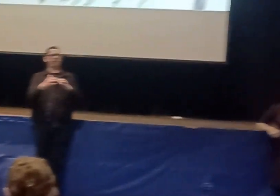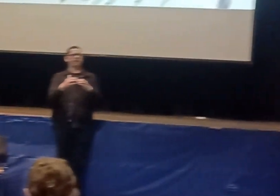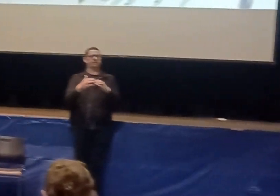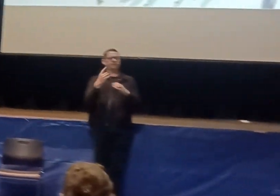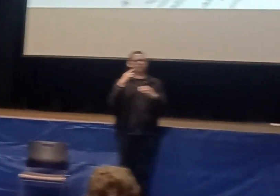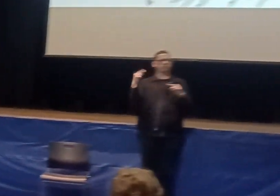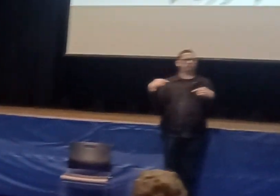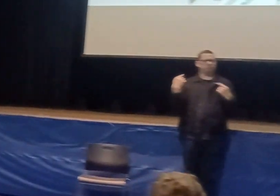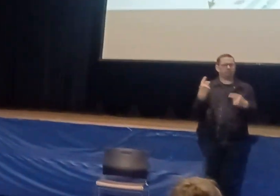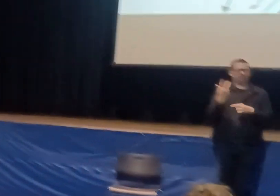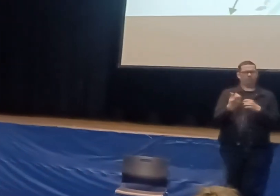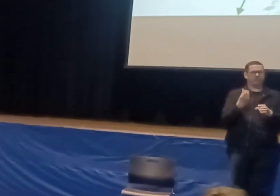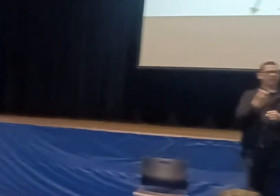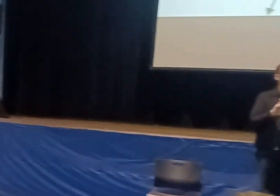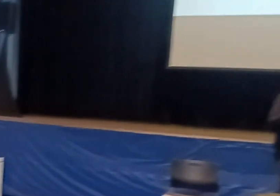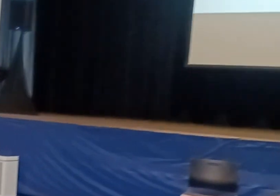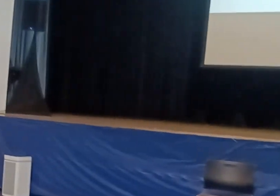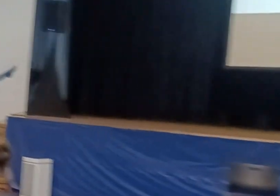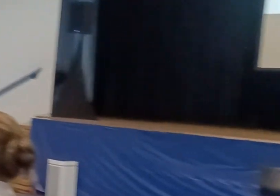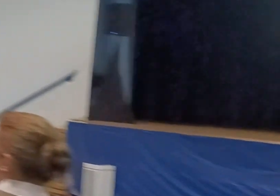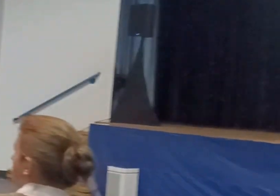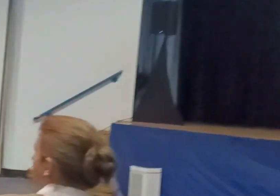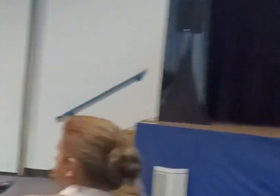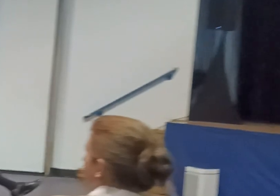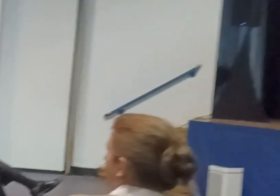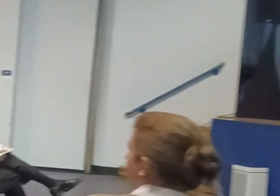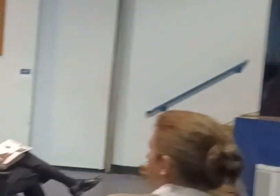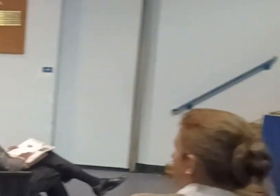last 3 years has been 32% minority and